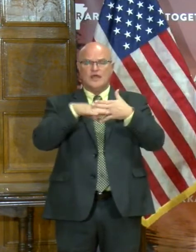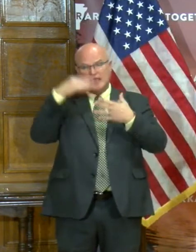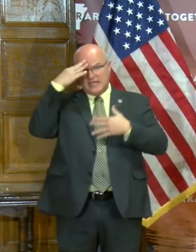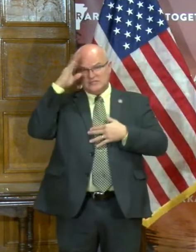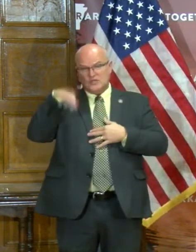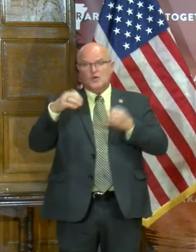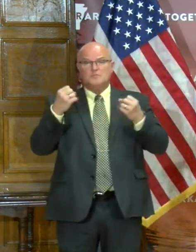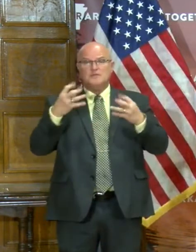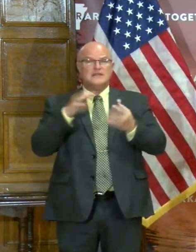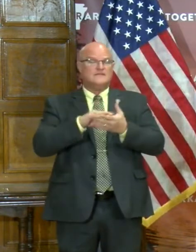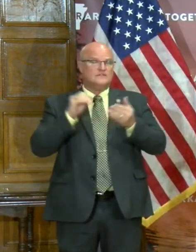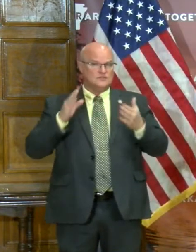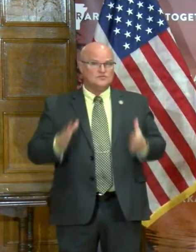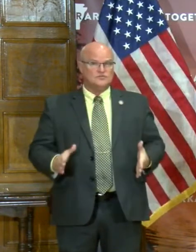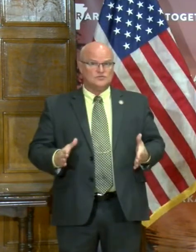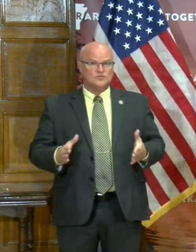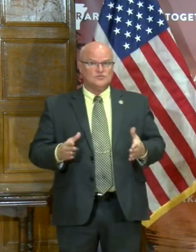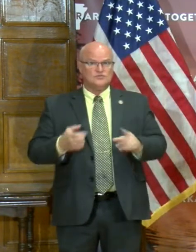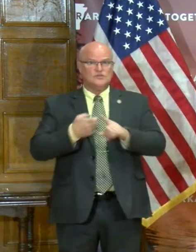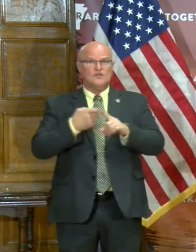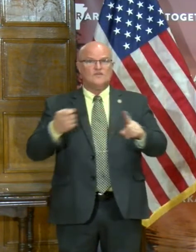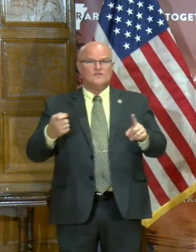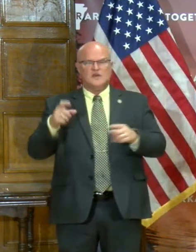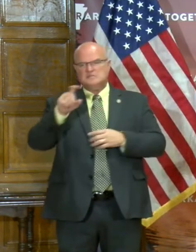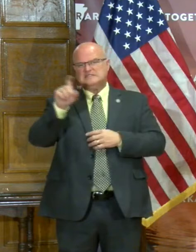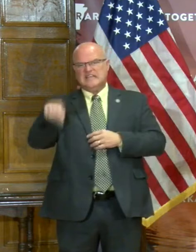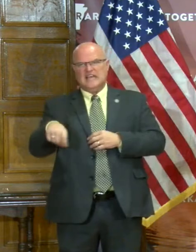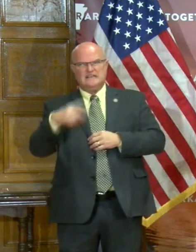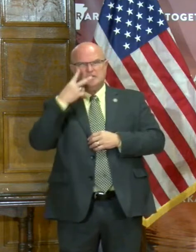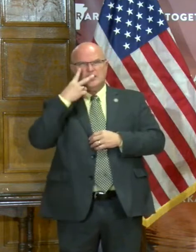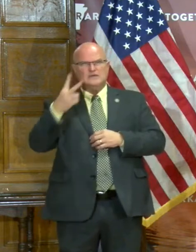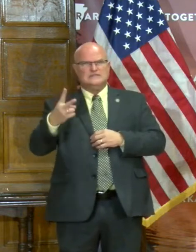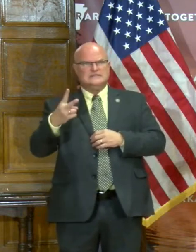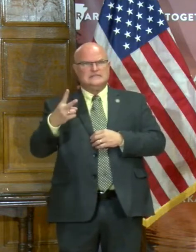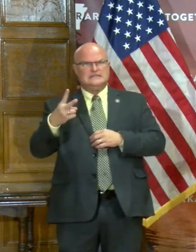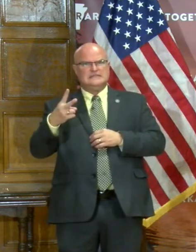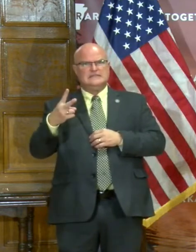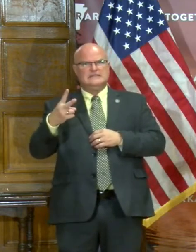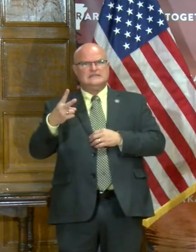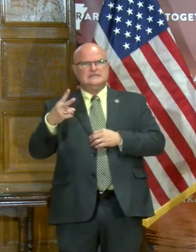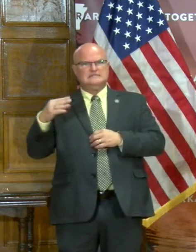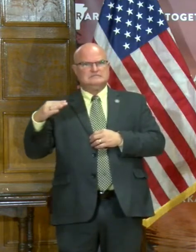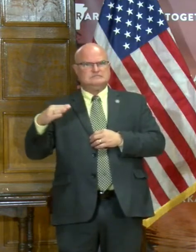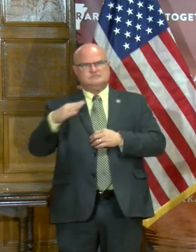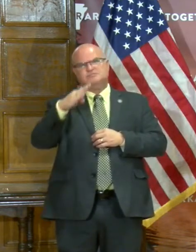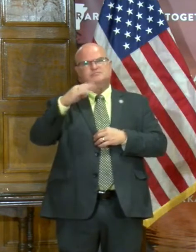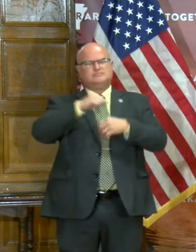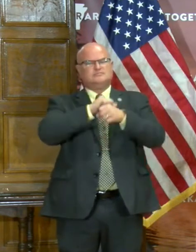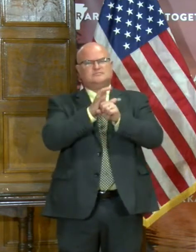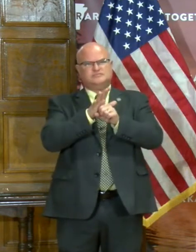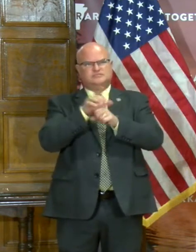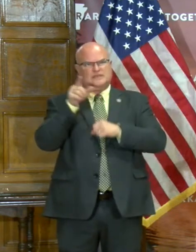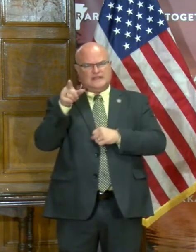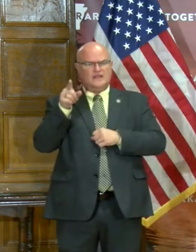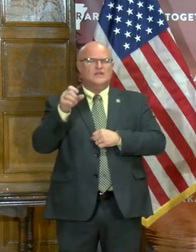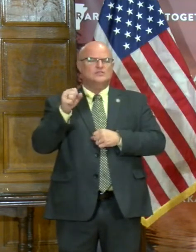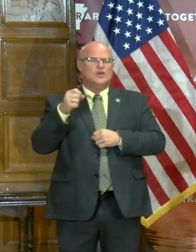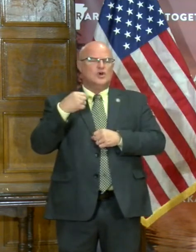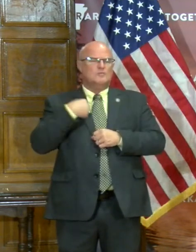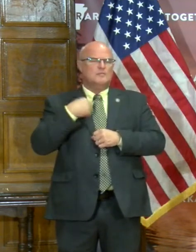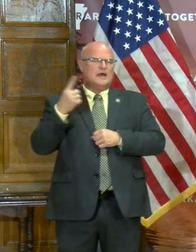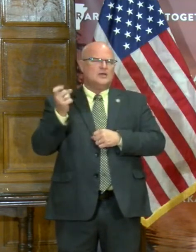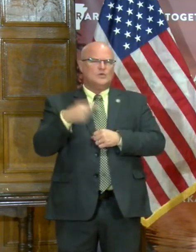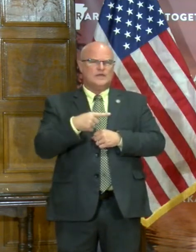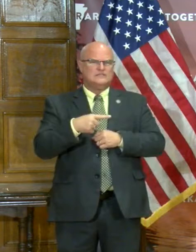know, many of our students, they are from Texas, where we're seeing a pretty sizable spike in COVID-19 cases. So my question